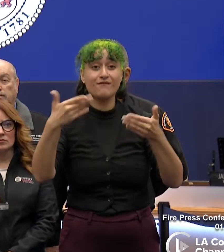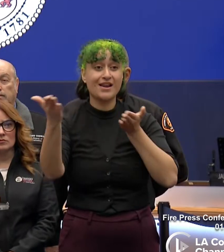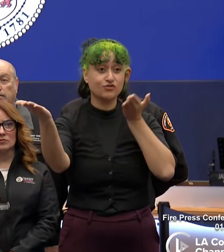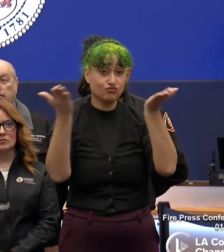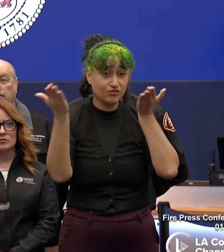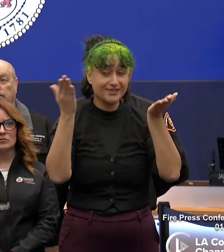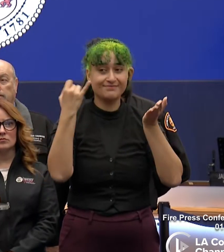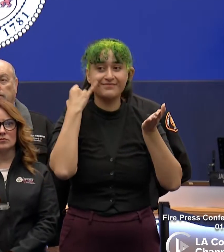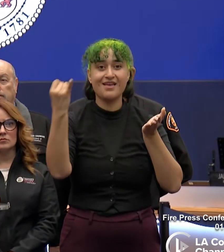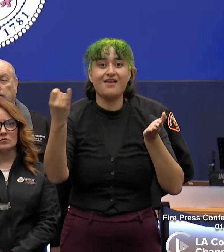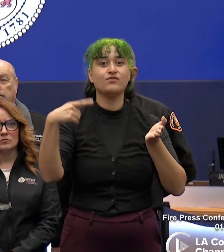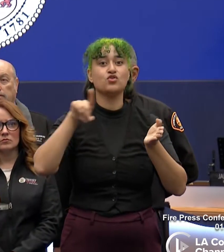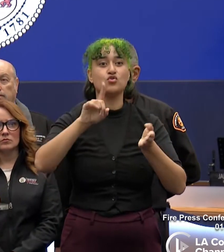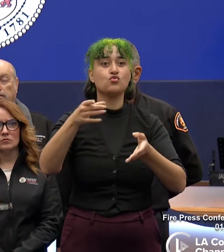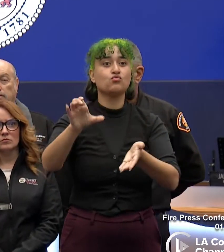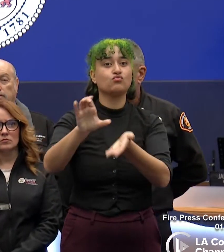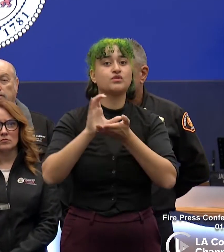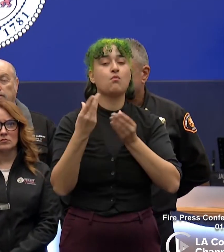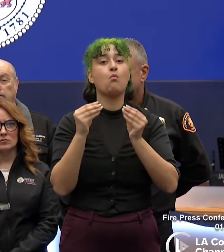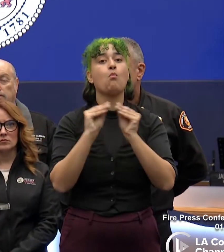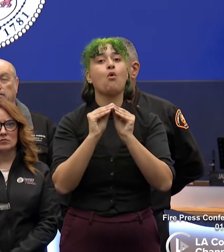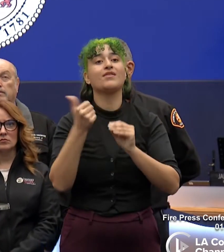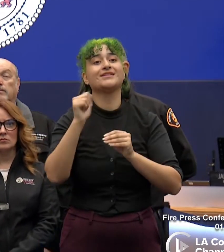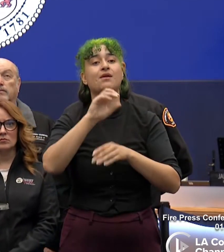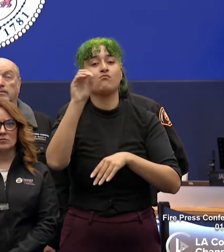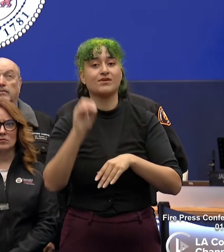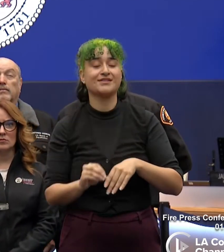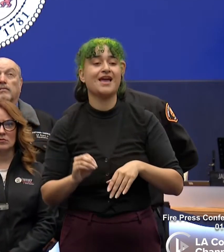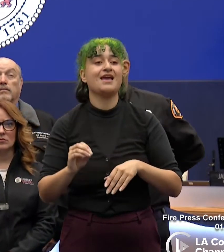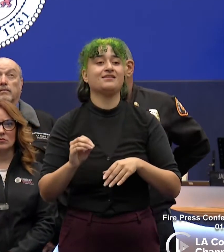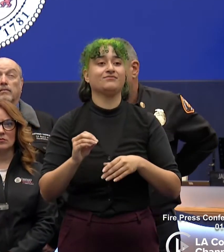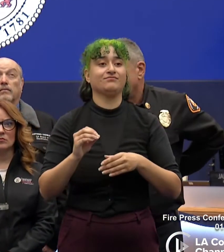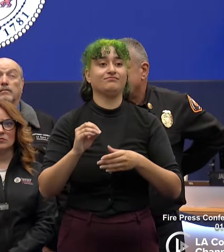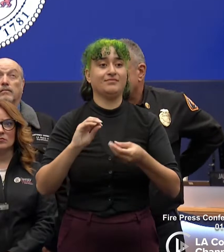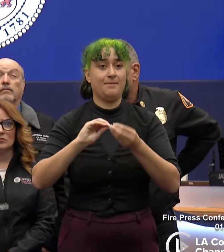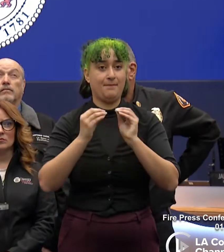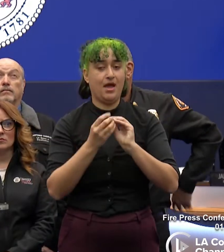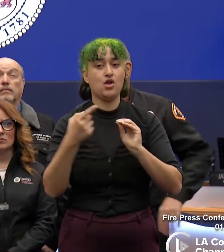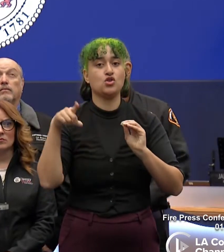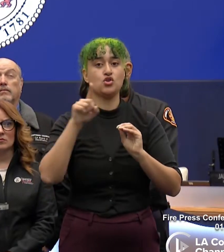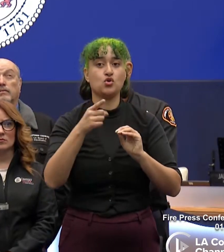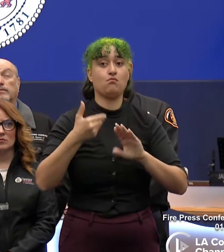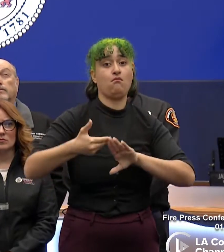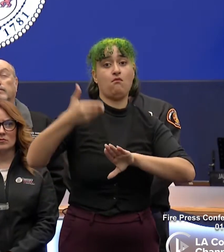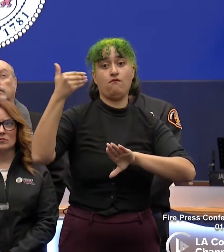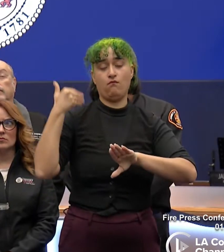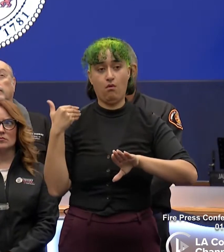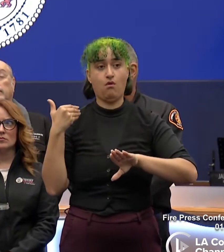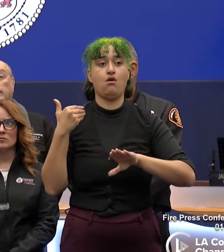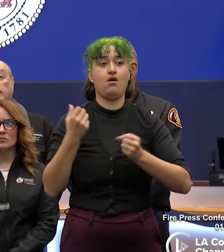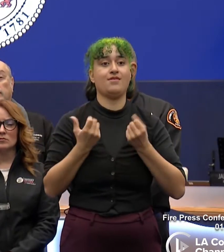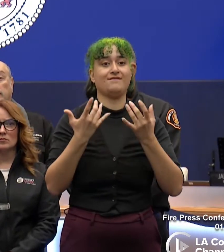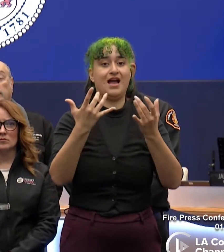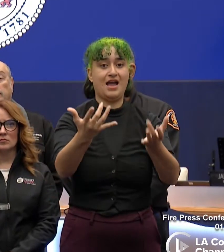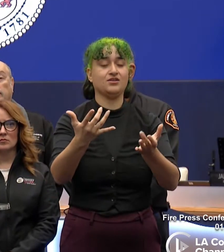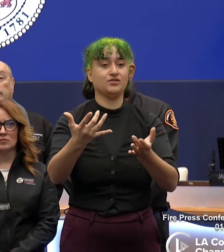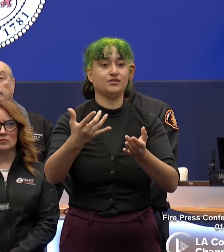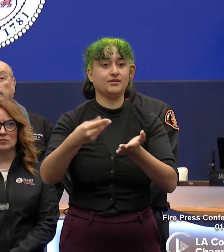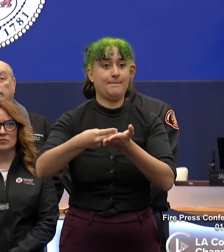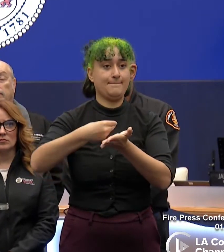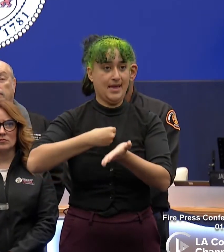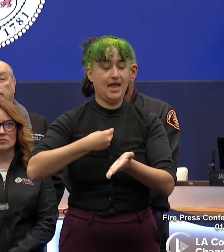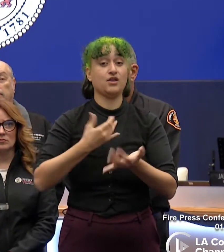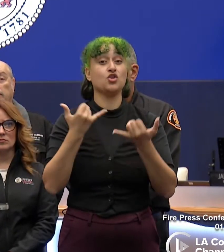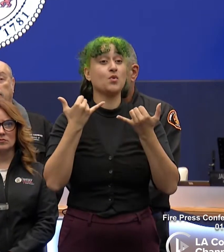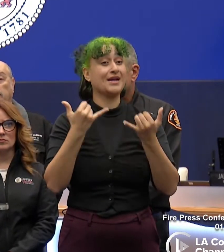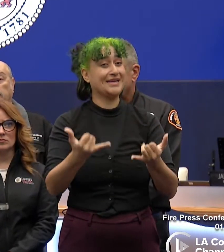service is that if you receive more than 10% of the amount that you would have received before these wildfires,